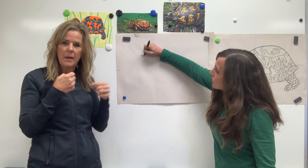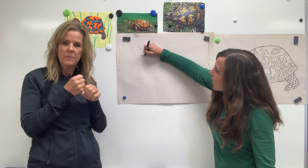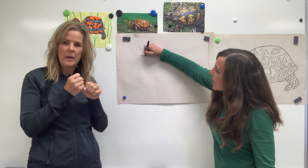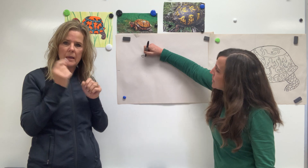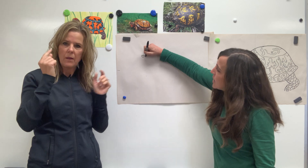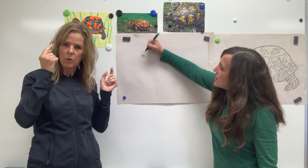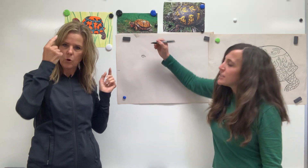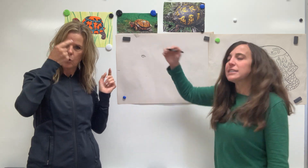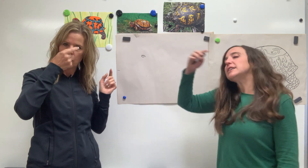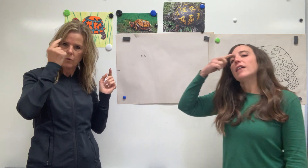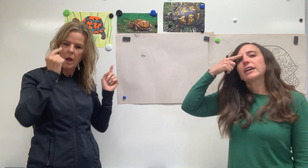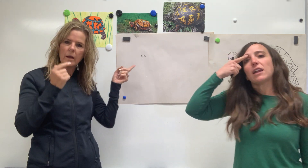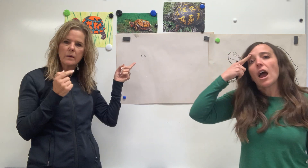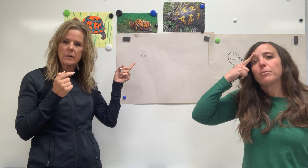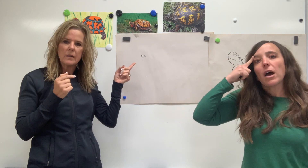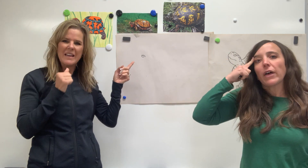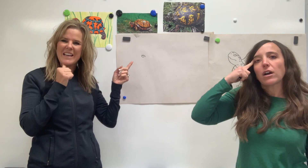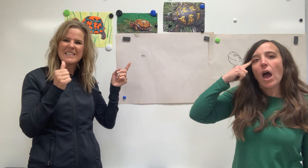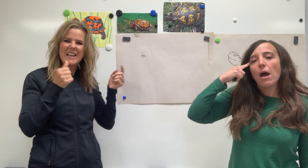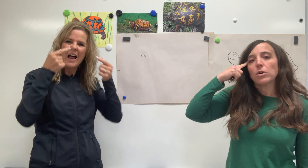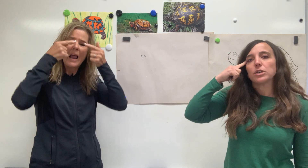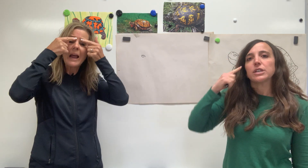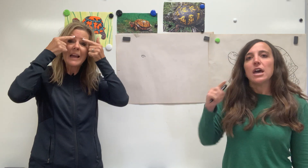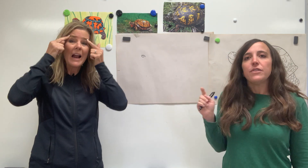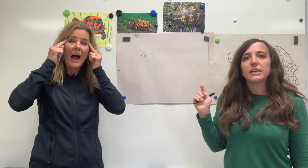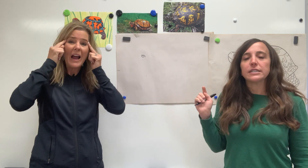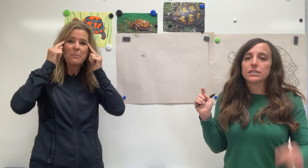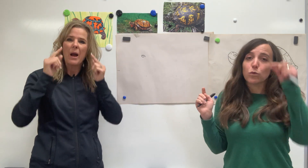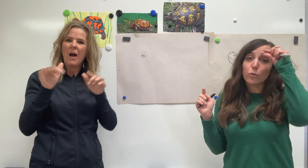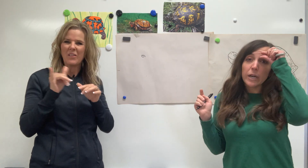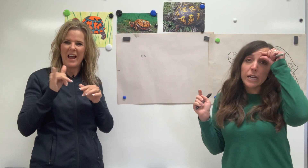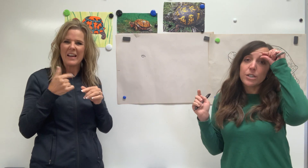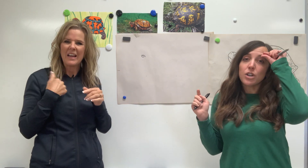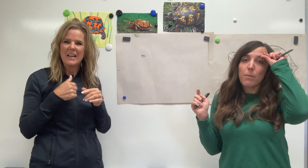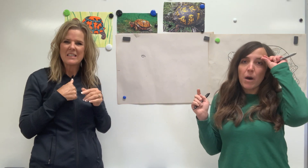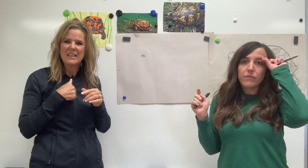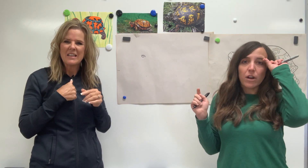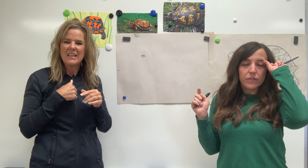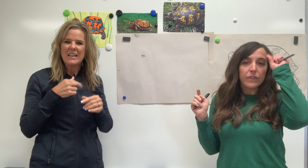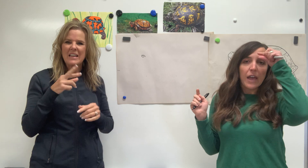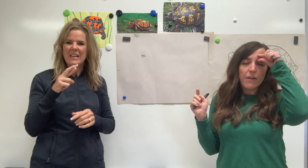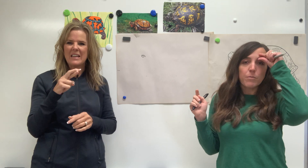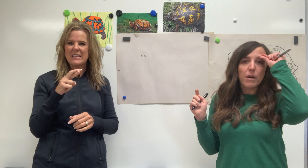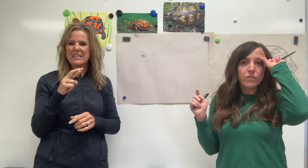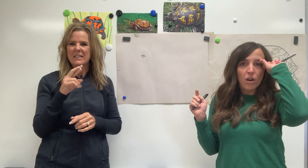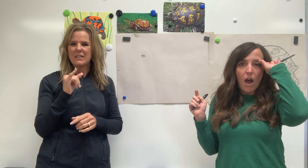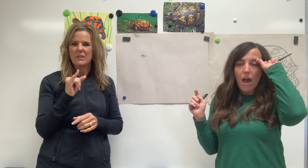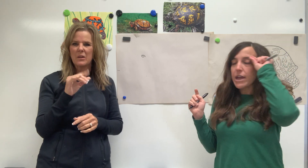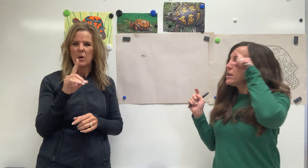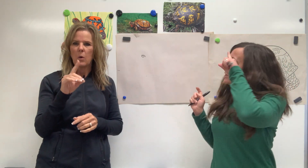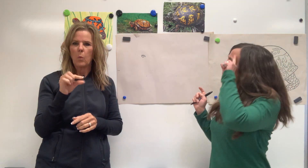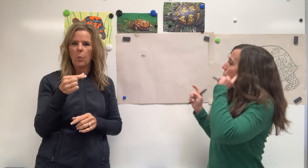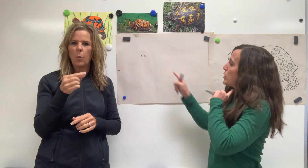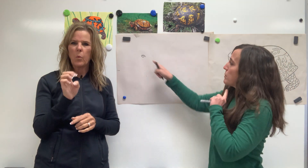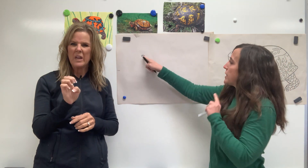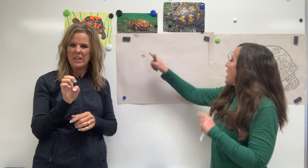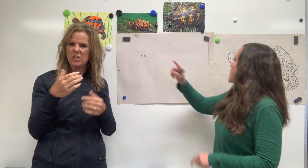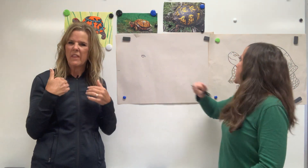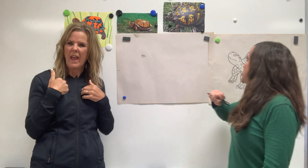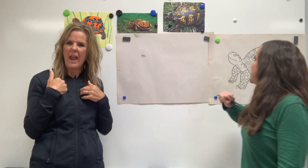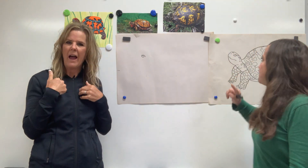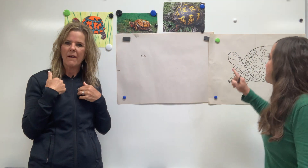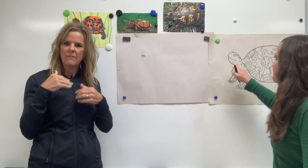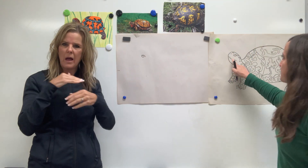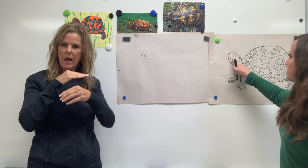another curved line. This isn't like an eyebrow like ours. This is a ridge above there that they have above their eye. So we made